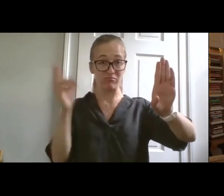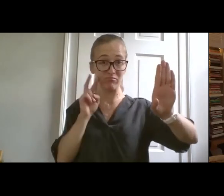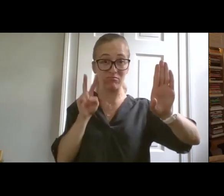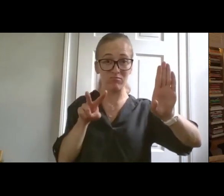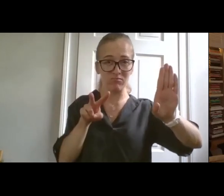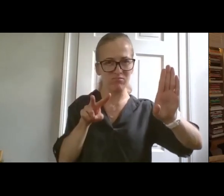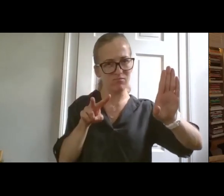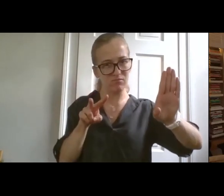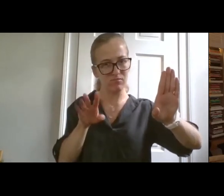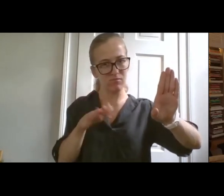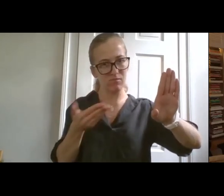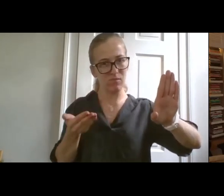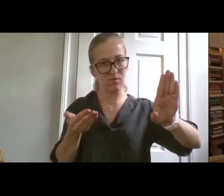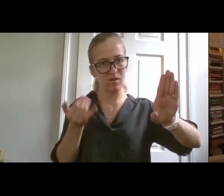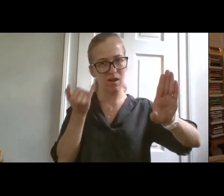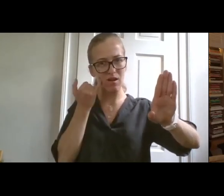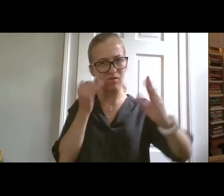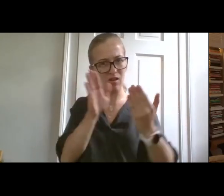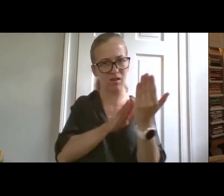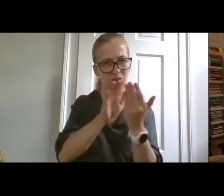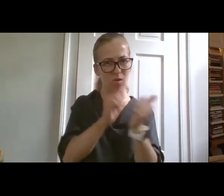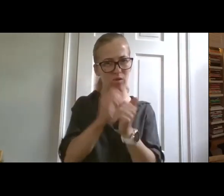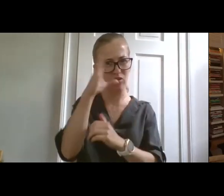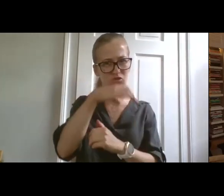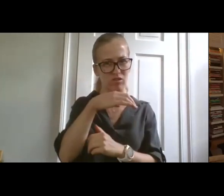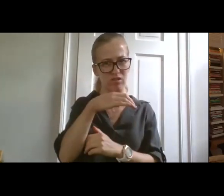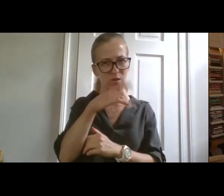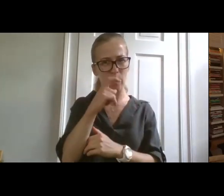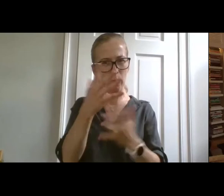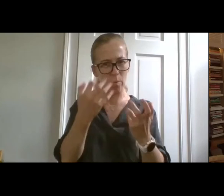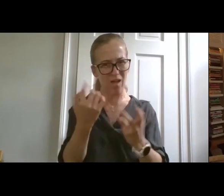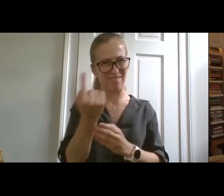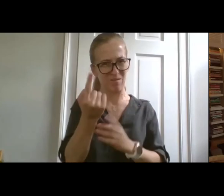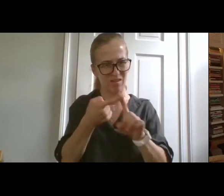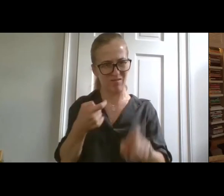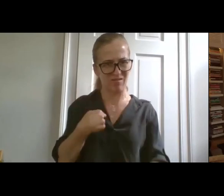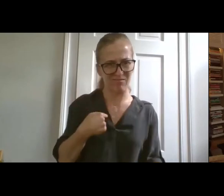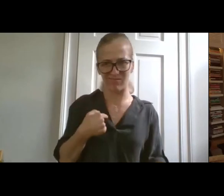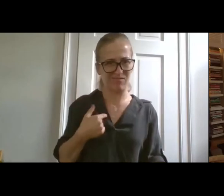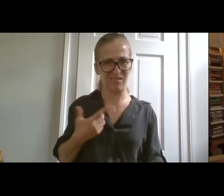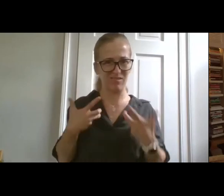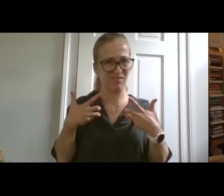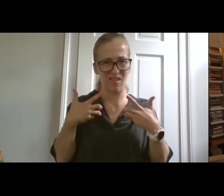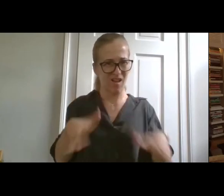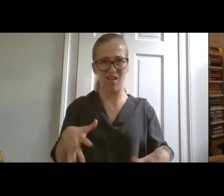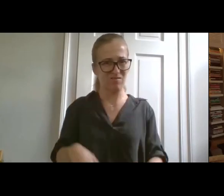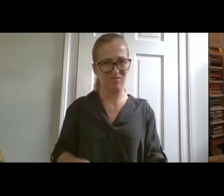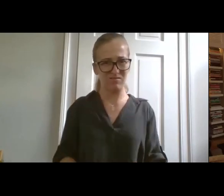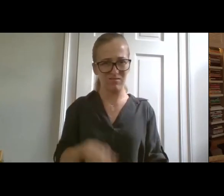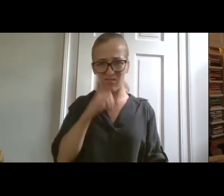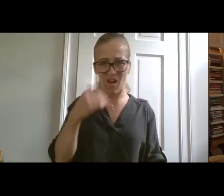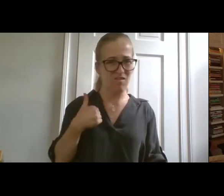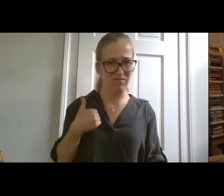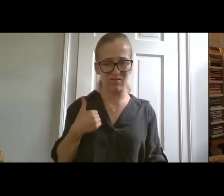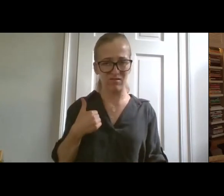eyes deaden as if she's face to face with a stranger who wants something from her that she doesn't have it in herself to give.